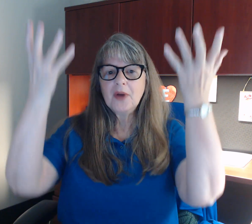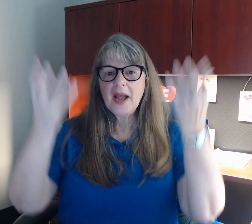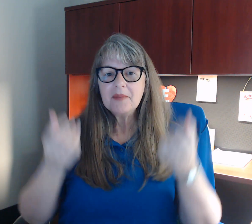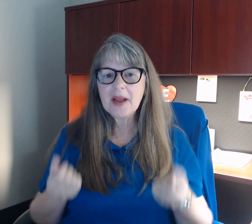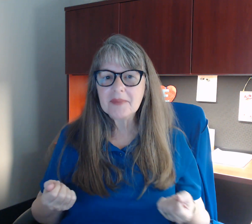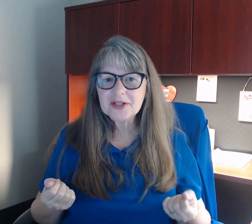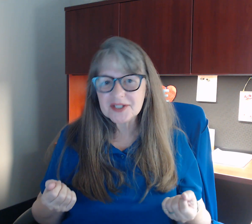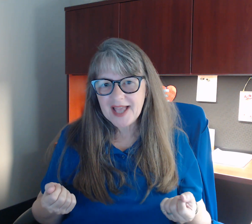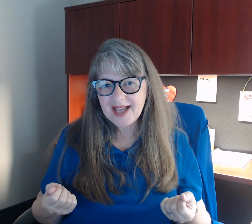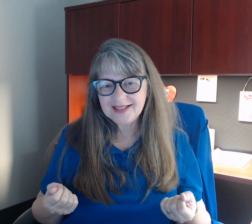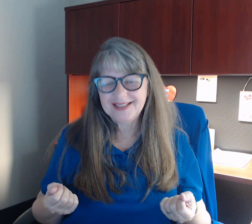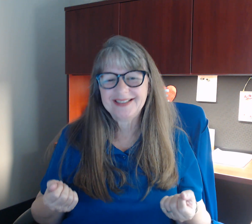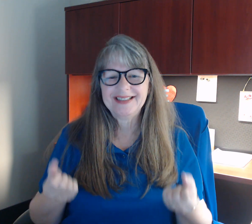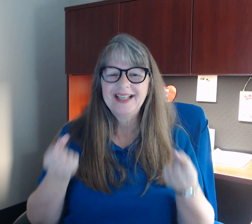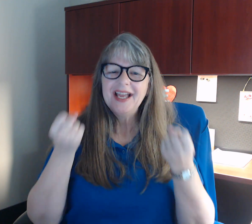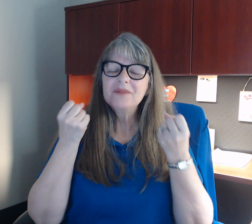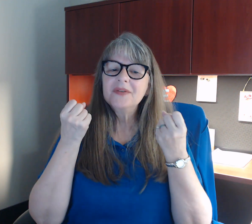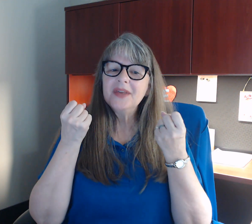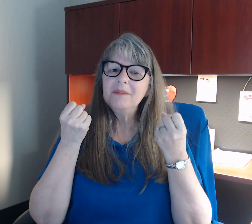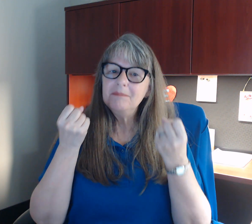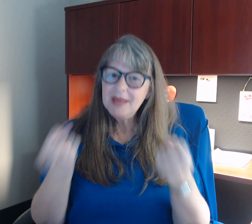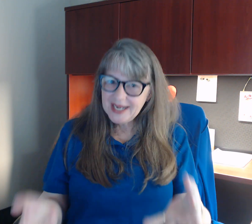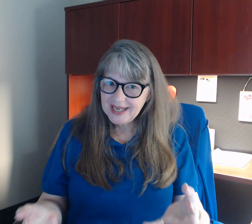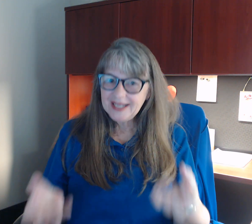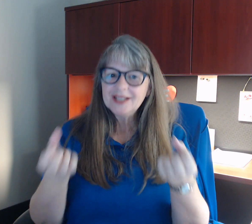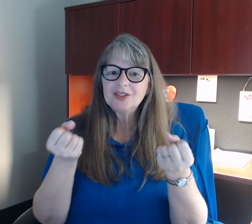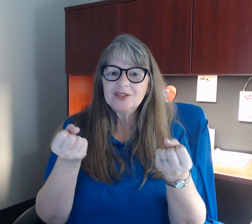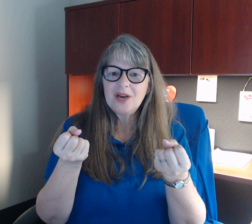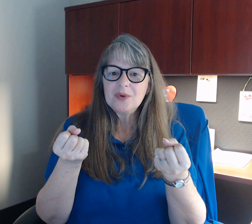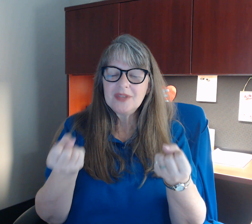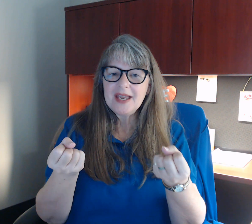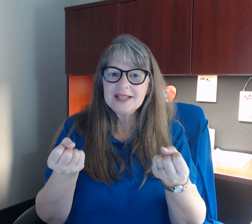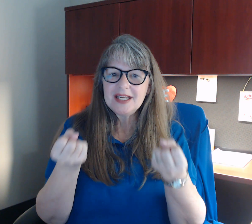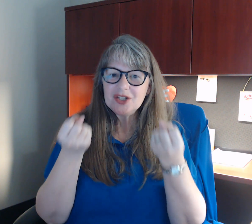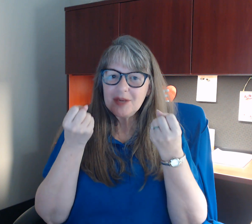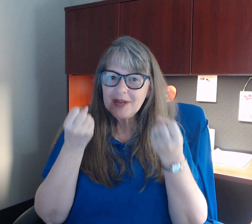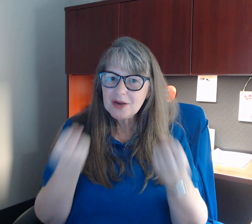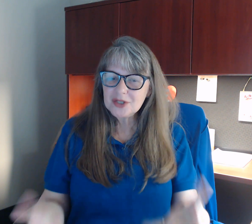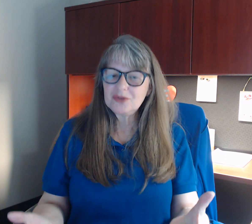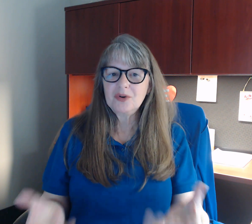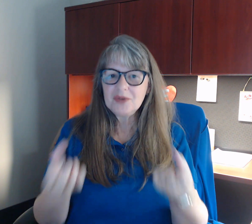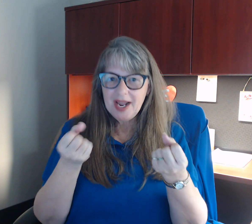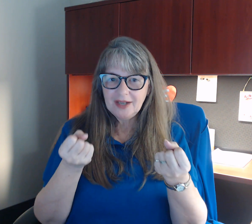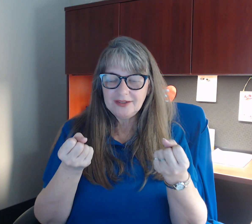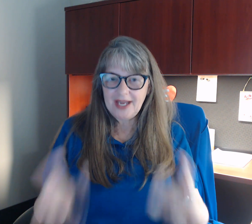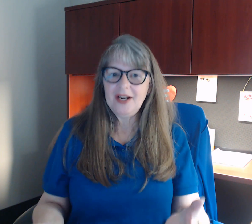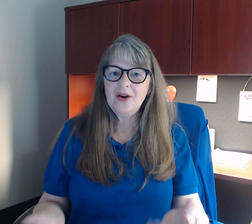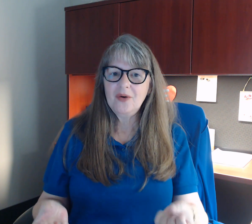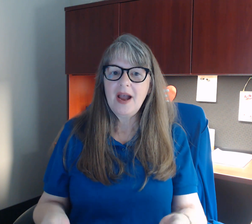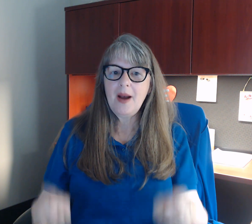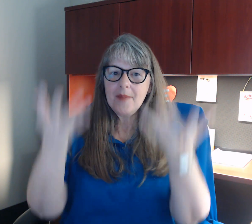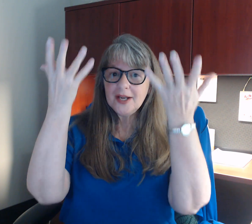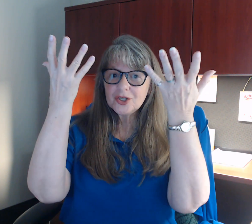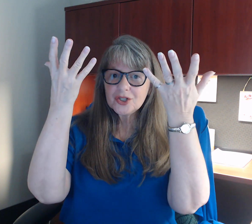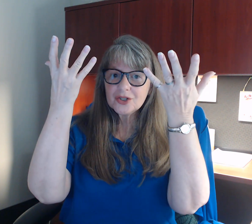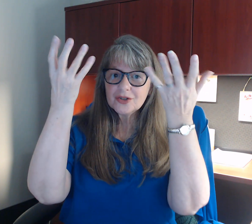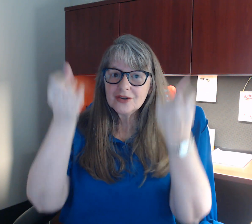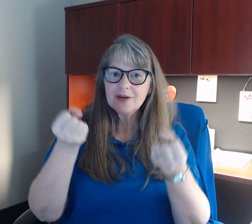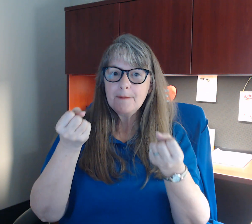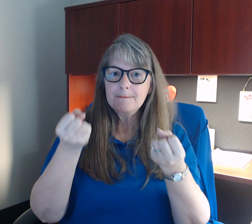how much is that? But then mini starts out with the S hand shape and goes thrown down. I know. How much?